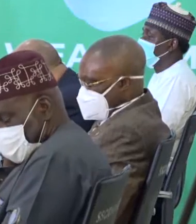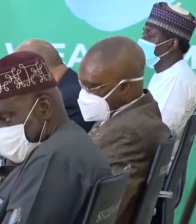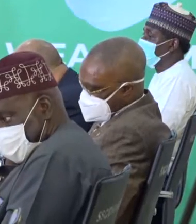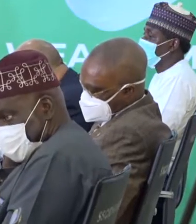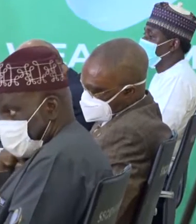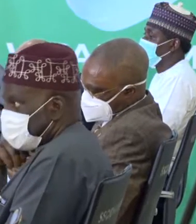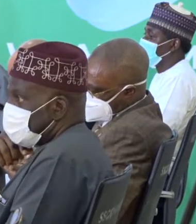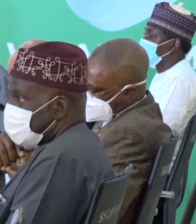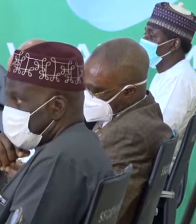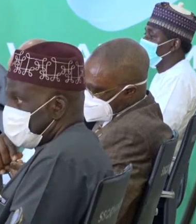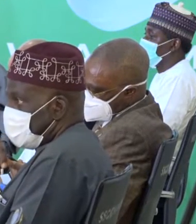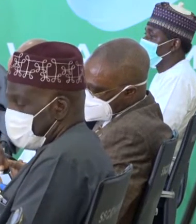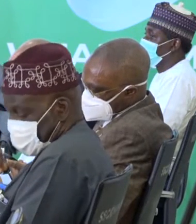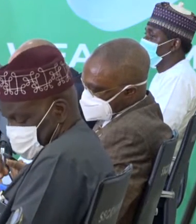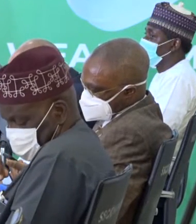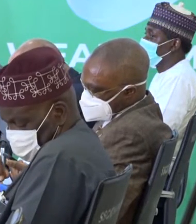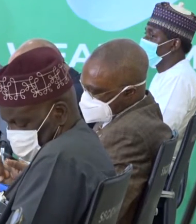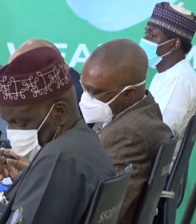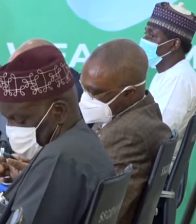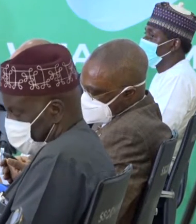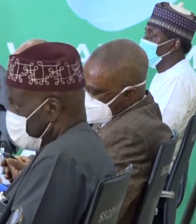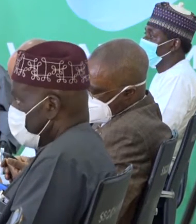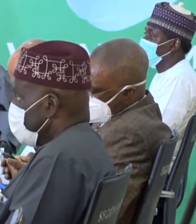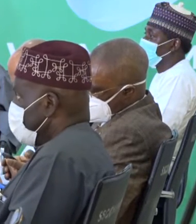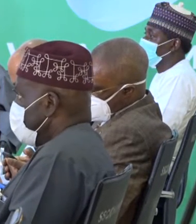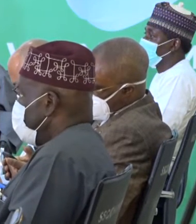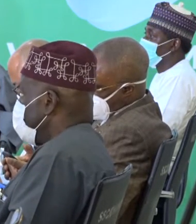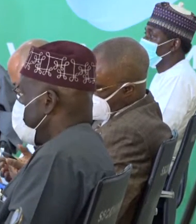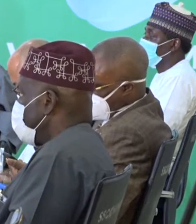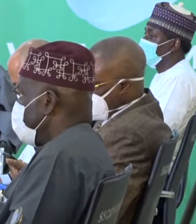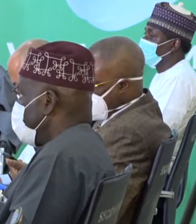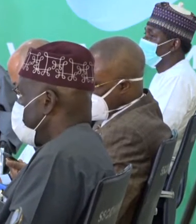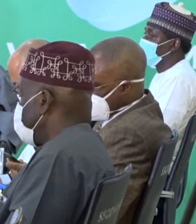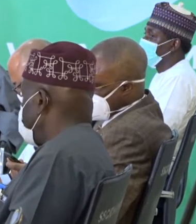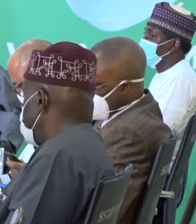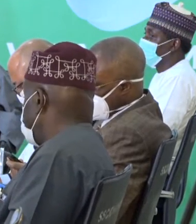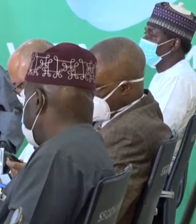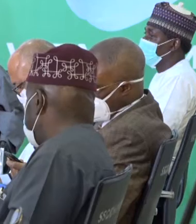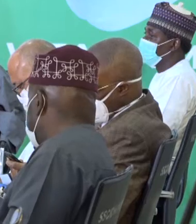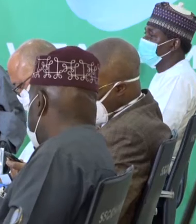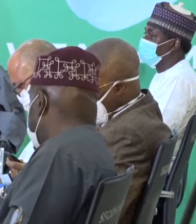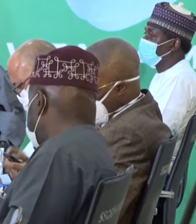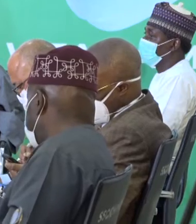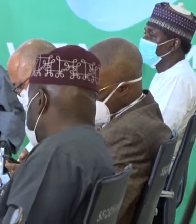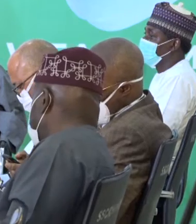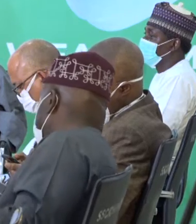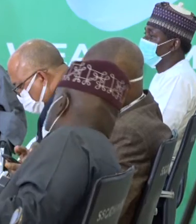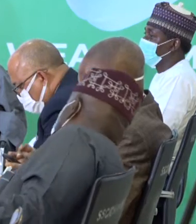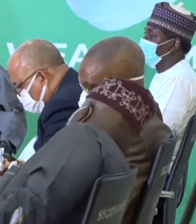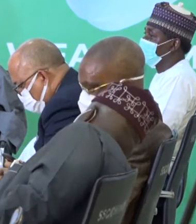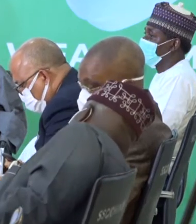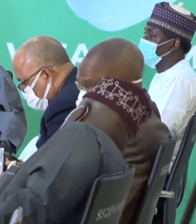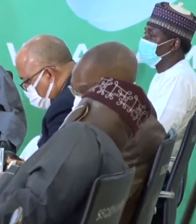The Nigeria Center for Disease Control, NCDC, says a new variant of COVID-19 has been detected in Nigeria and 15 other